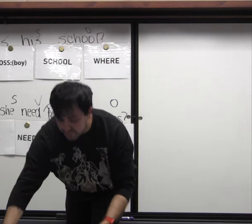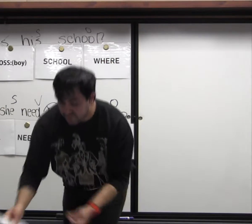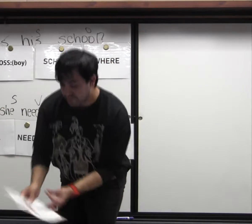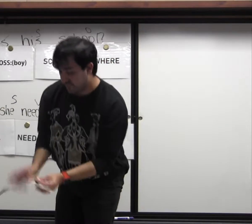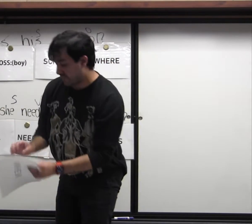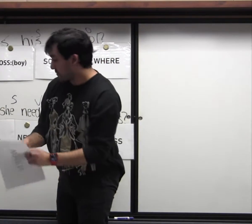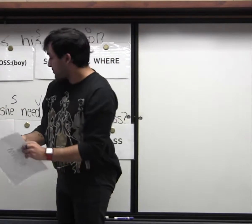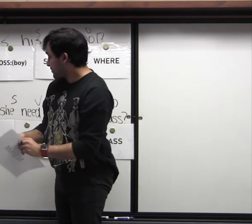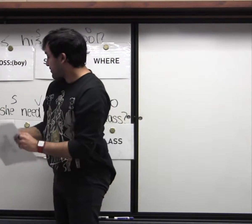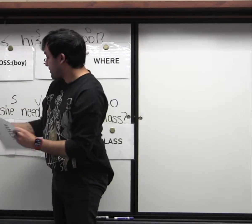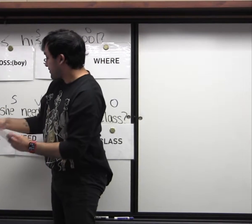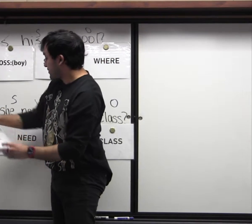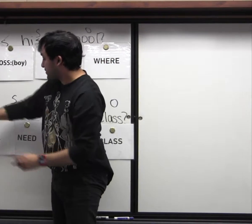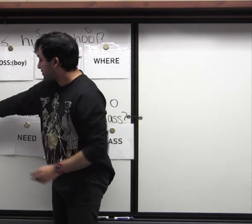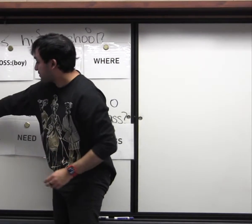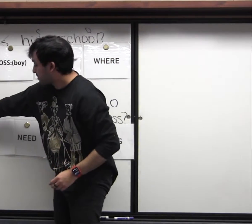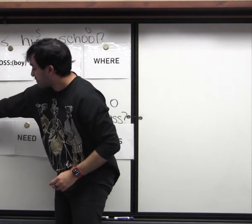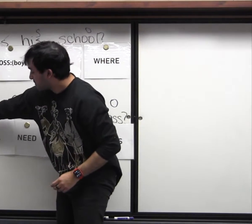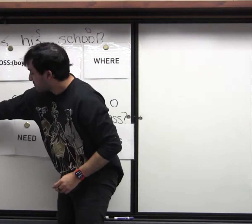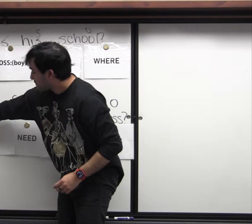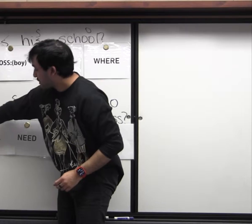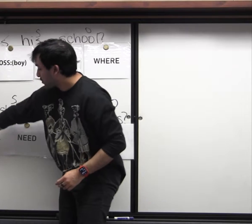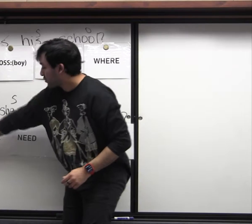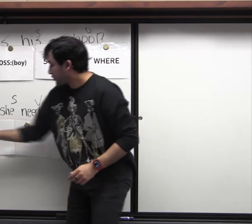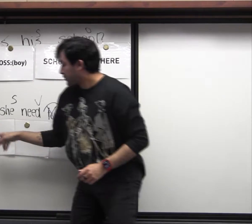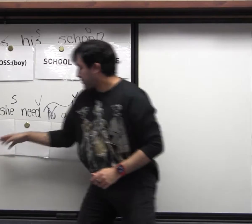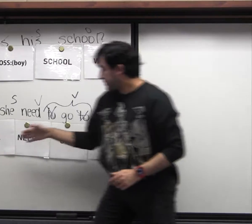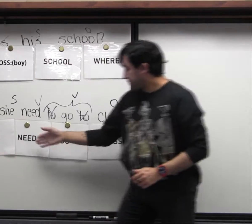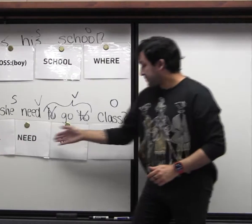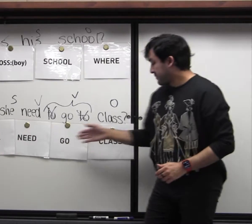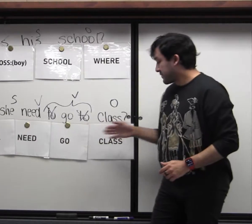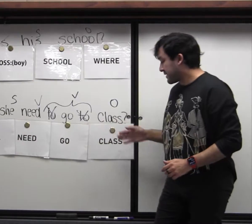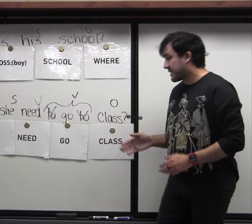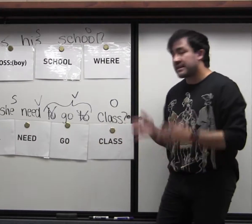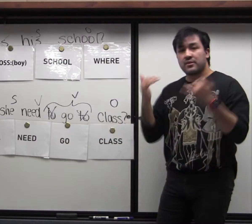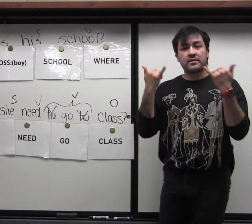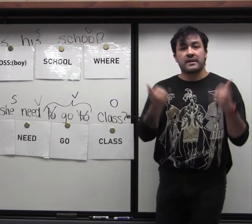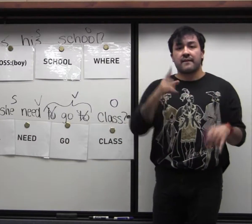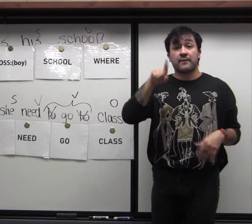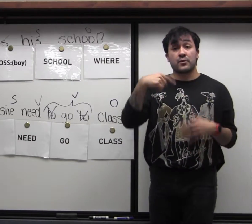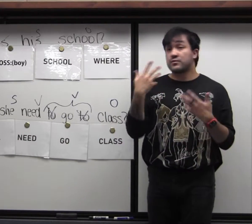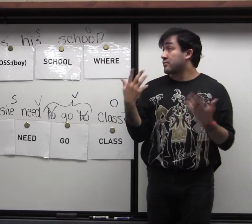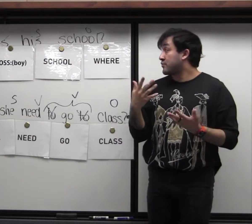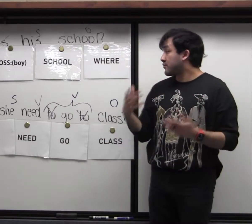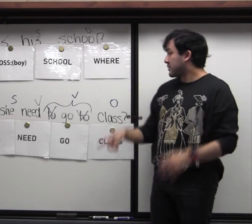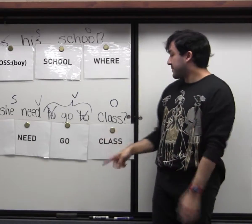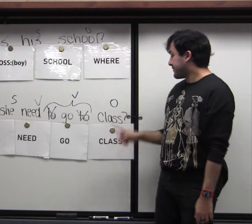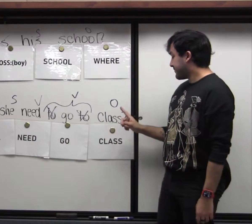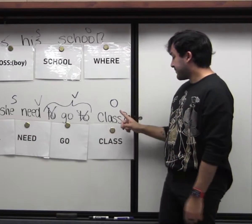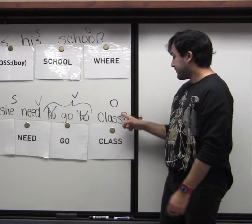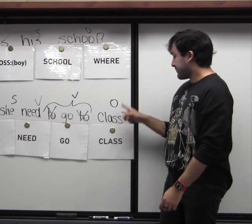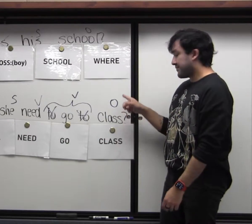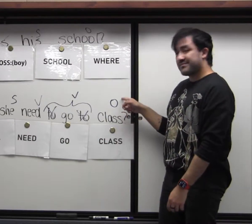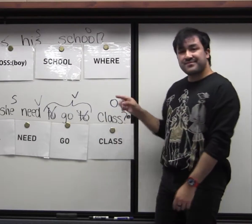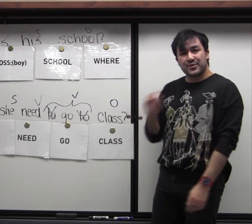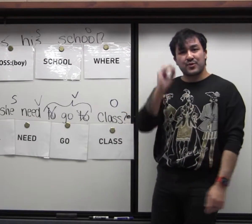up a referent if we're going to use a referent. And then when. So there we go. We have all of our verbs and all of our